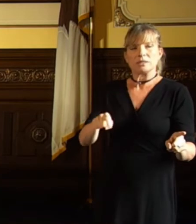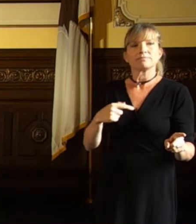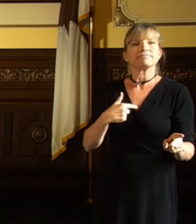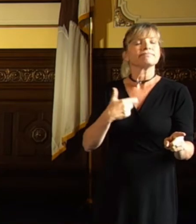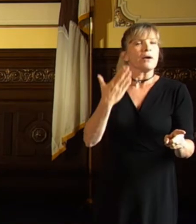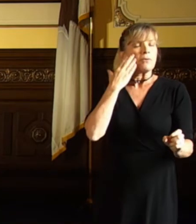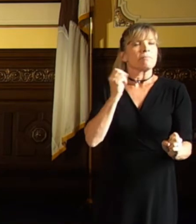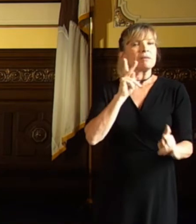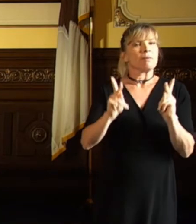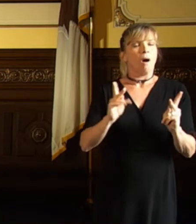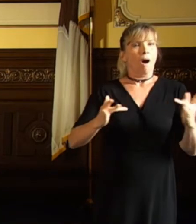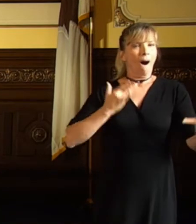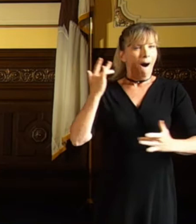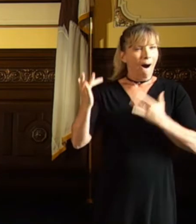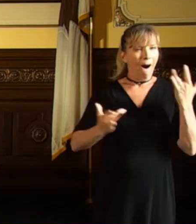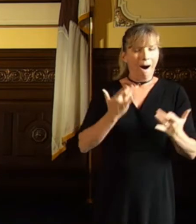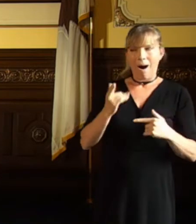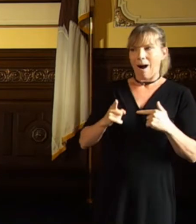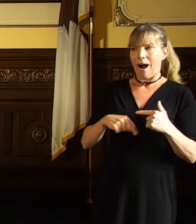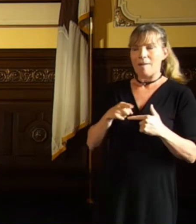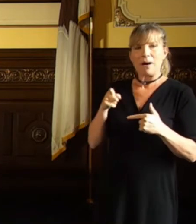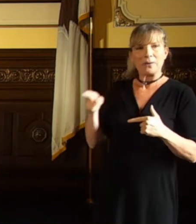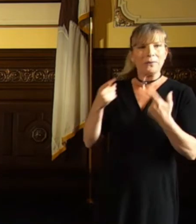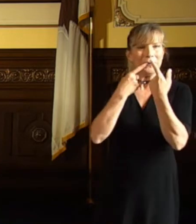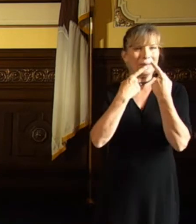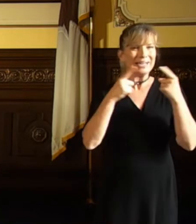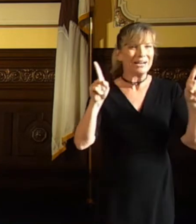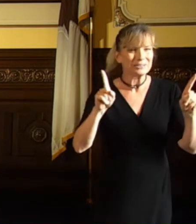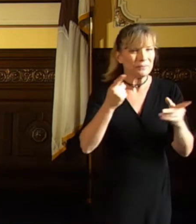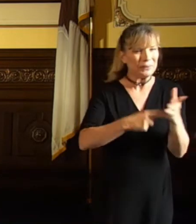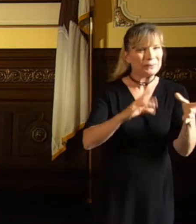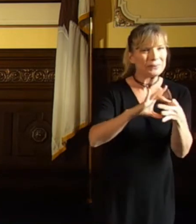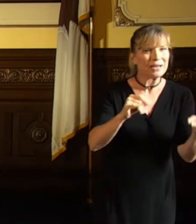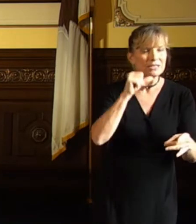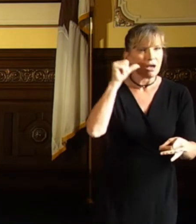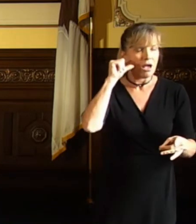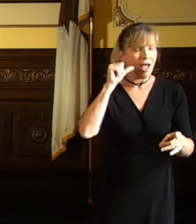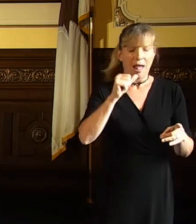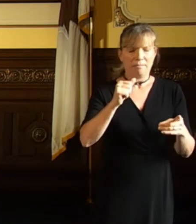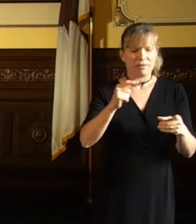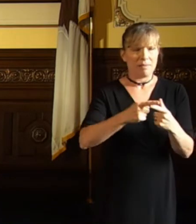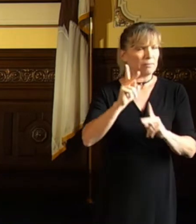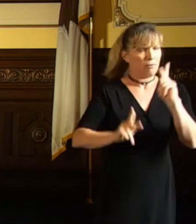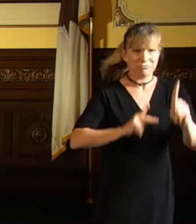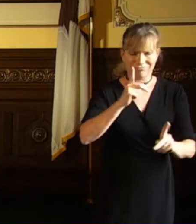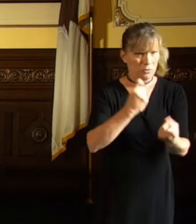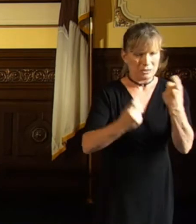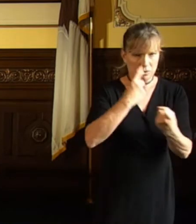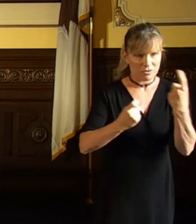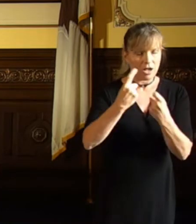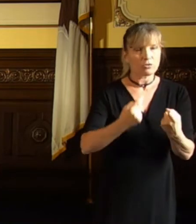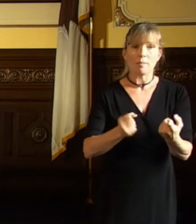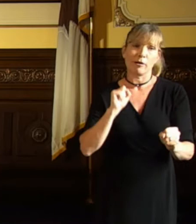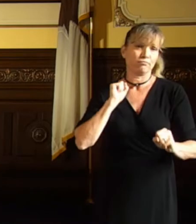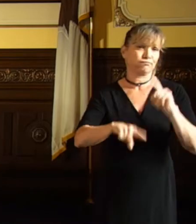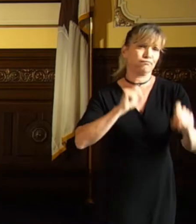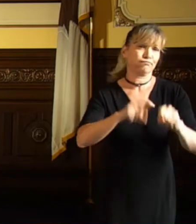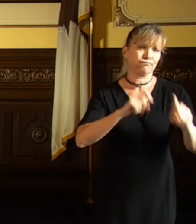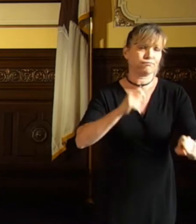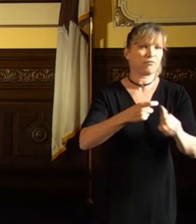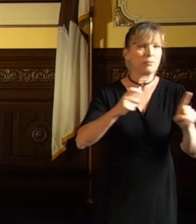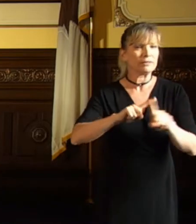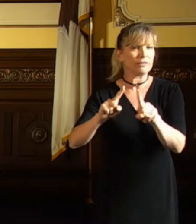lot of folks who rejoiced about your announcement yesterday, and yet a lot of questions. So I'm going to try and rapid fire these from